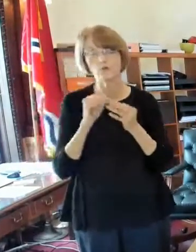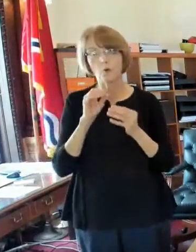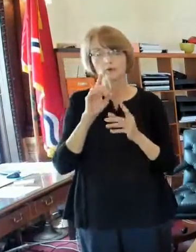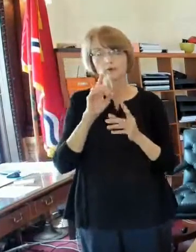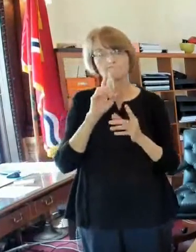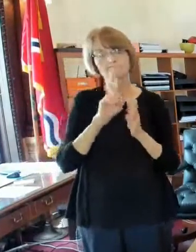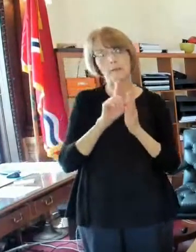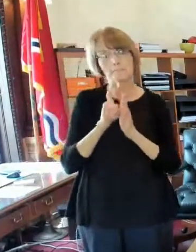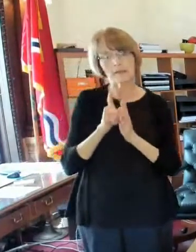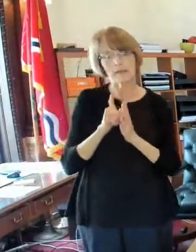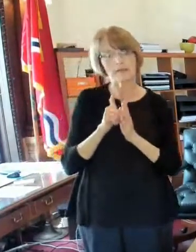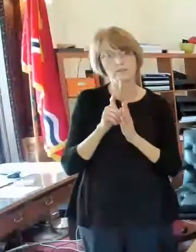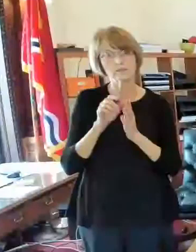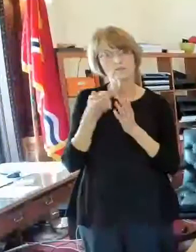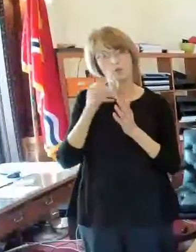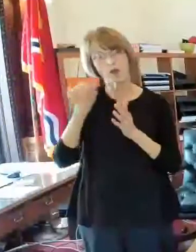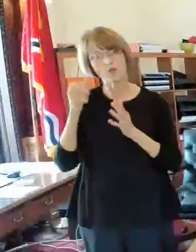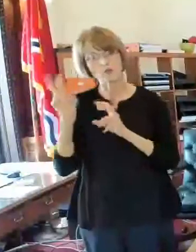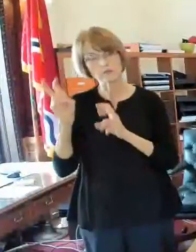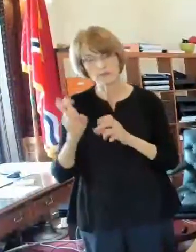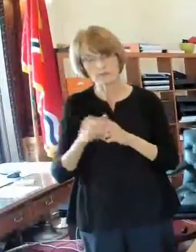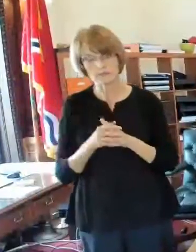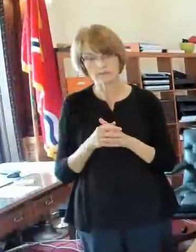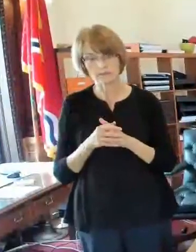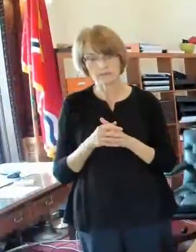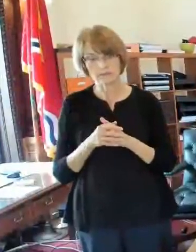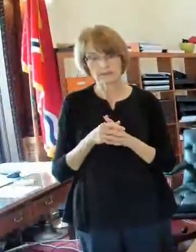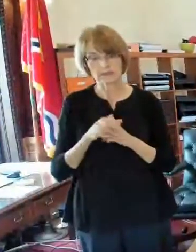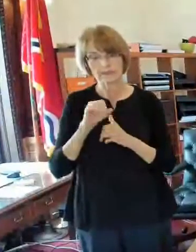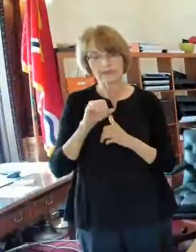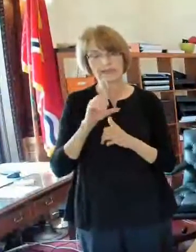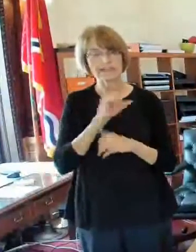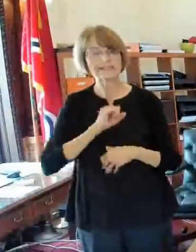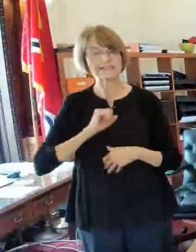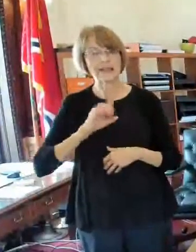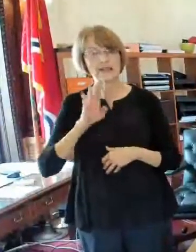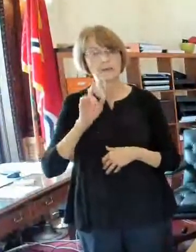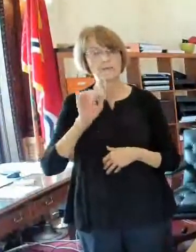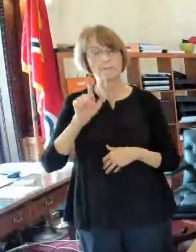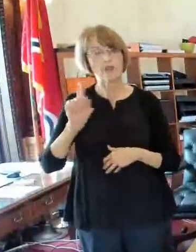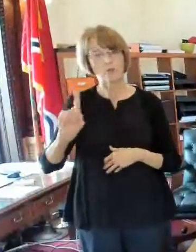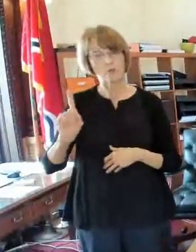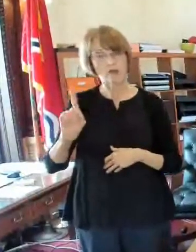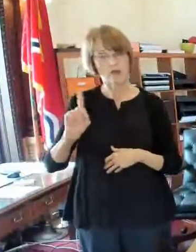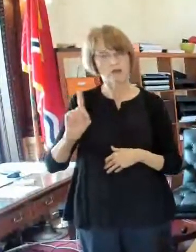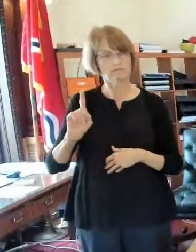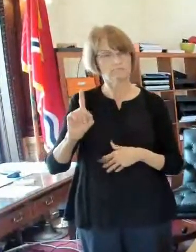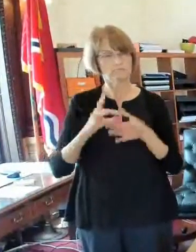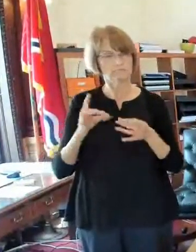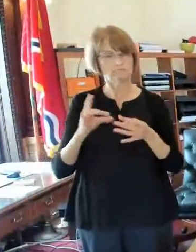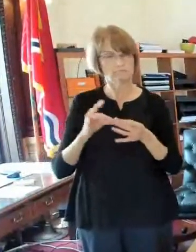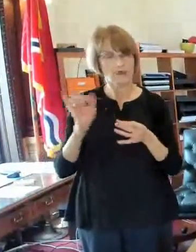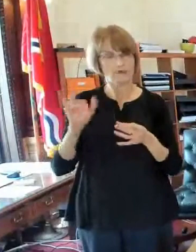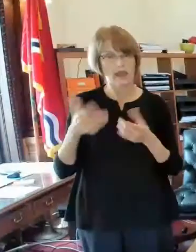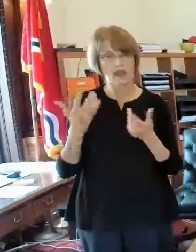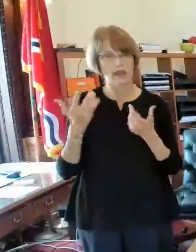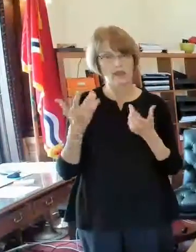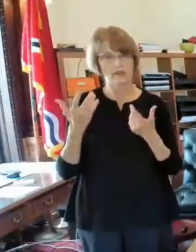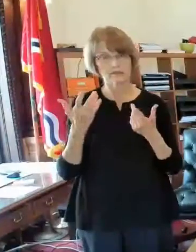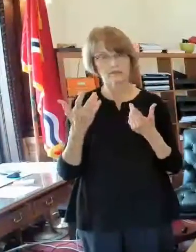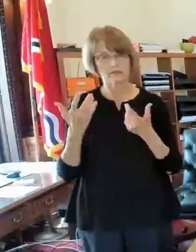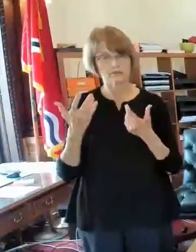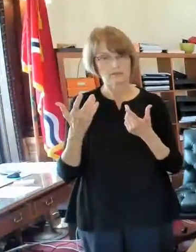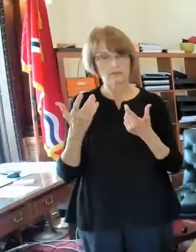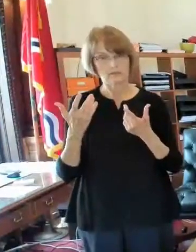topics, Mayor. Senate Bill 1, can you speak to the latest on that and the proposal specifically in it that the city